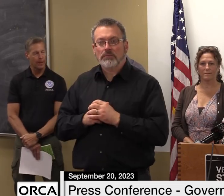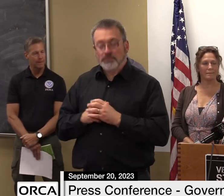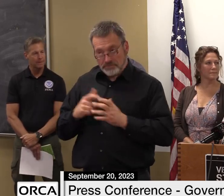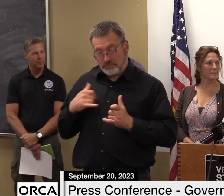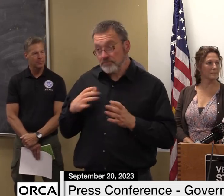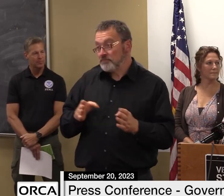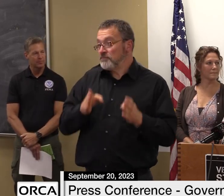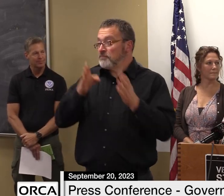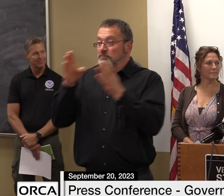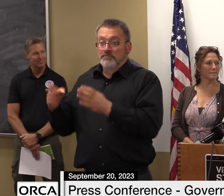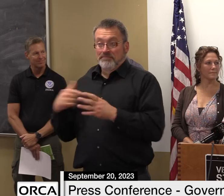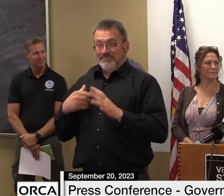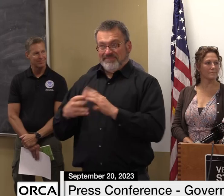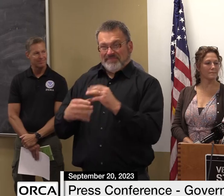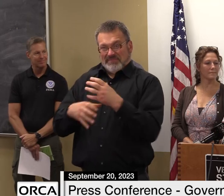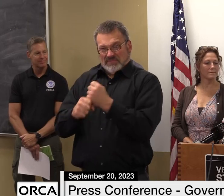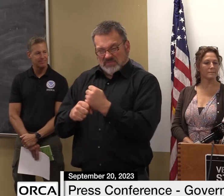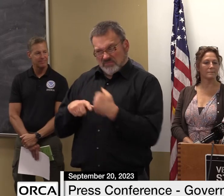details.